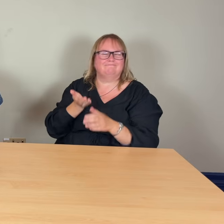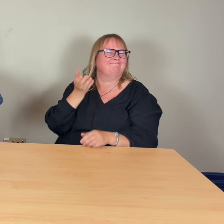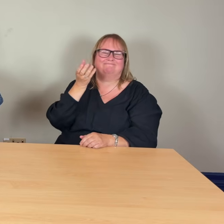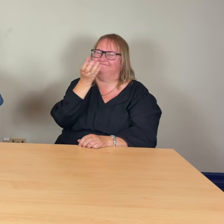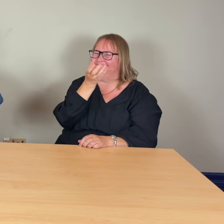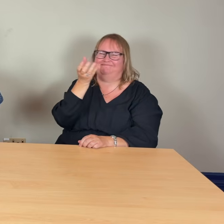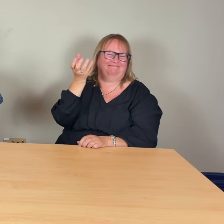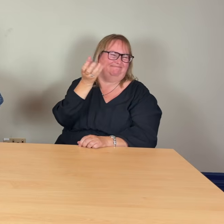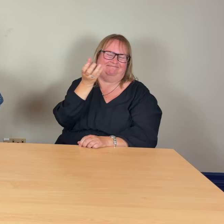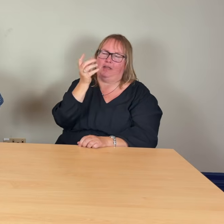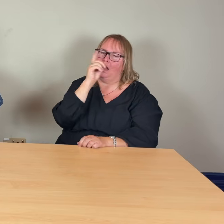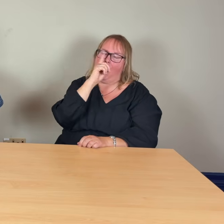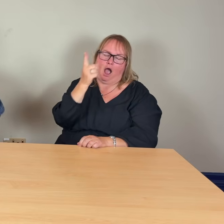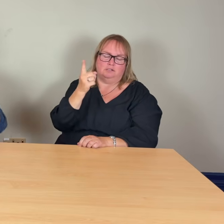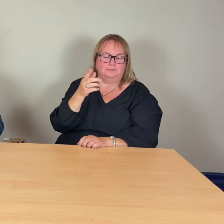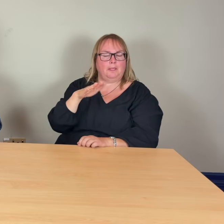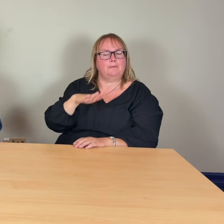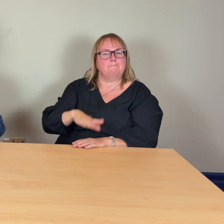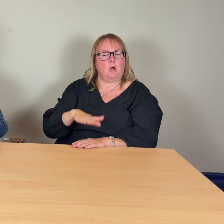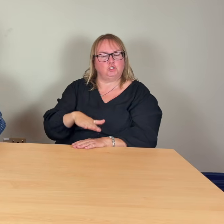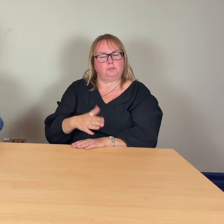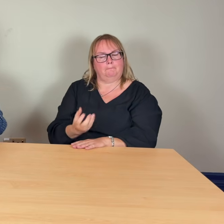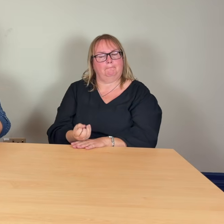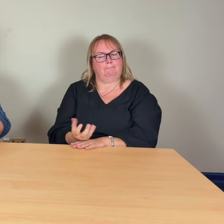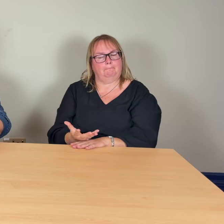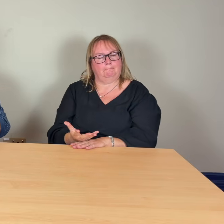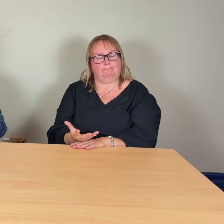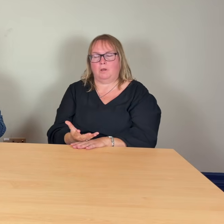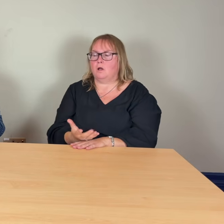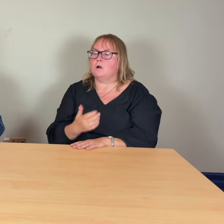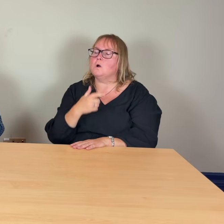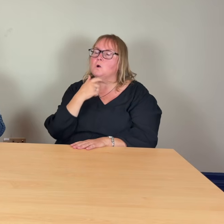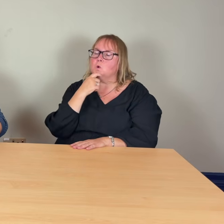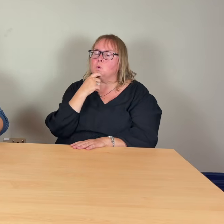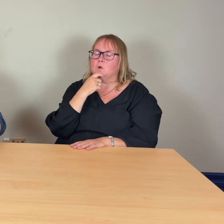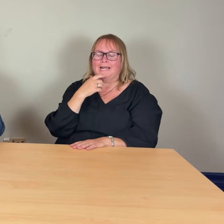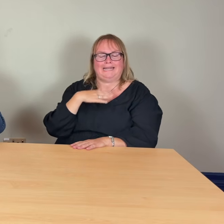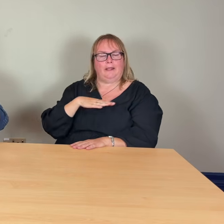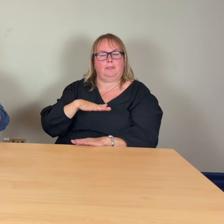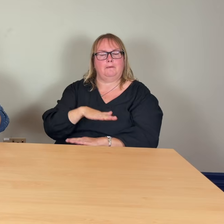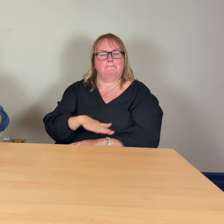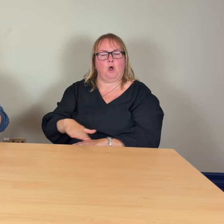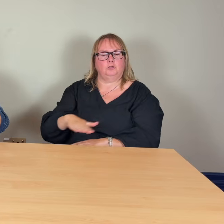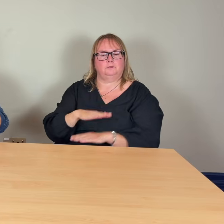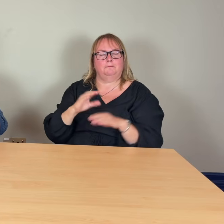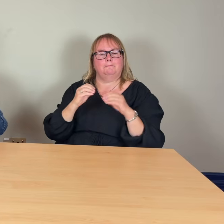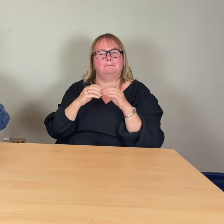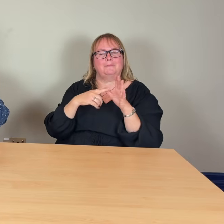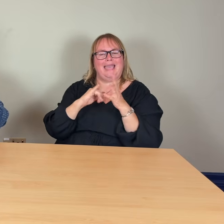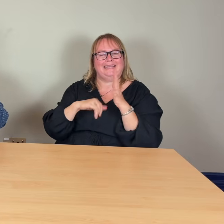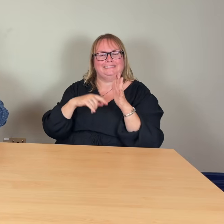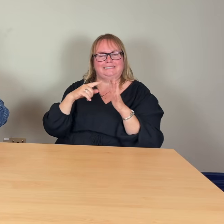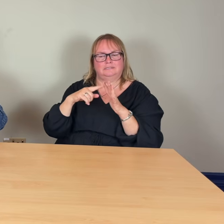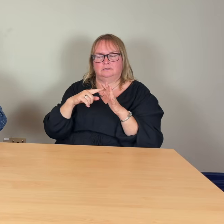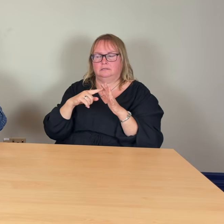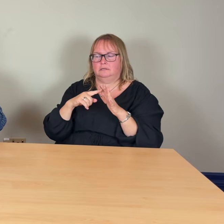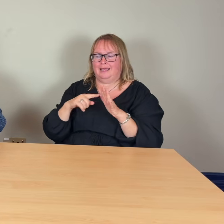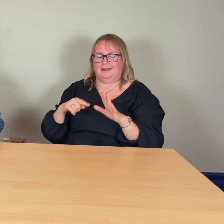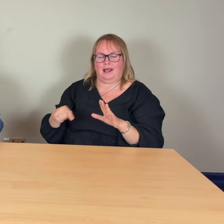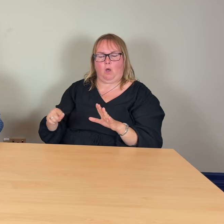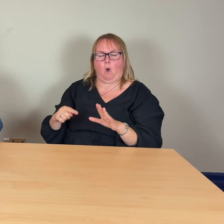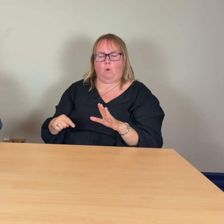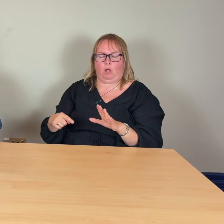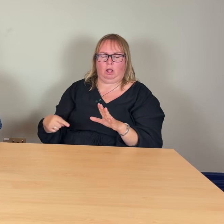in the middle of the lantern. This will be on the base. So what I need to do is create a base and leave a little bit of a hole there so that I can get